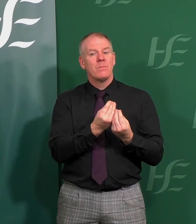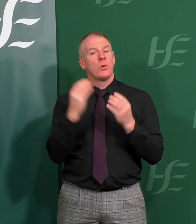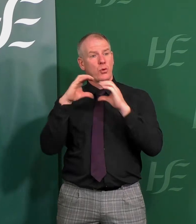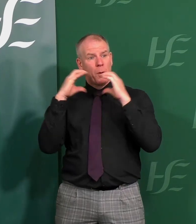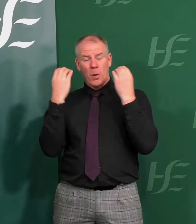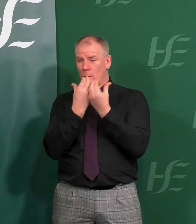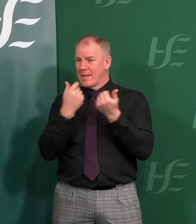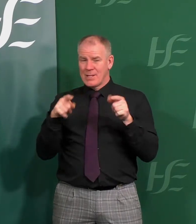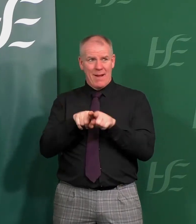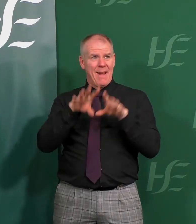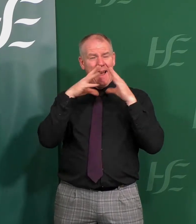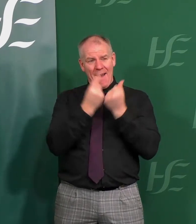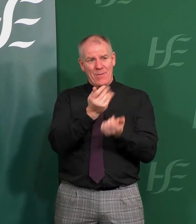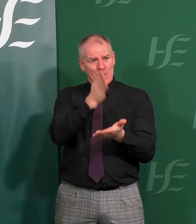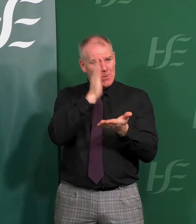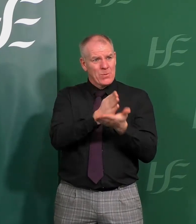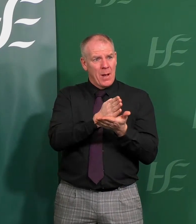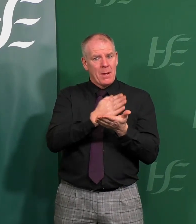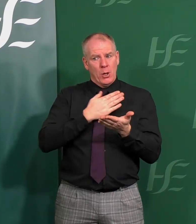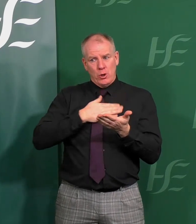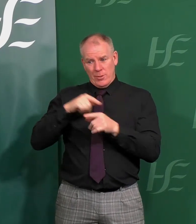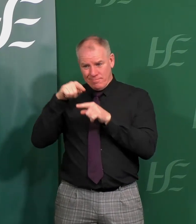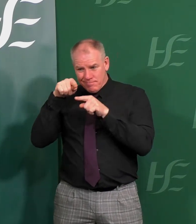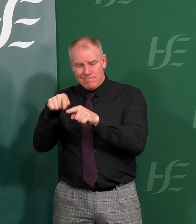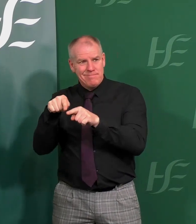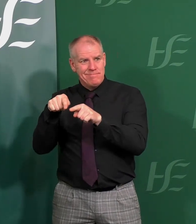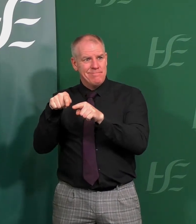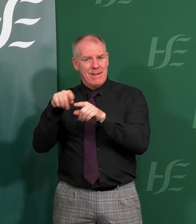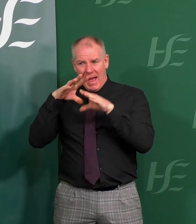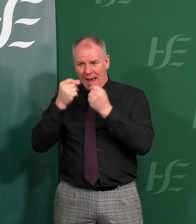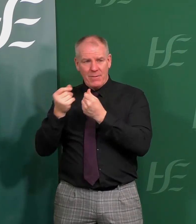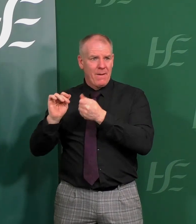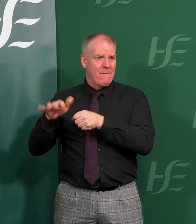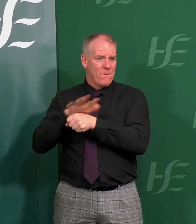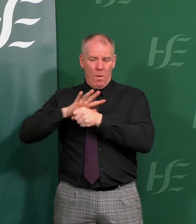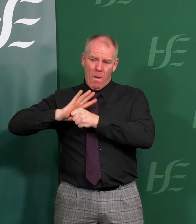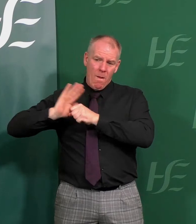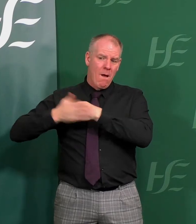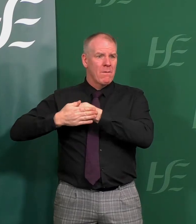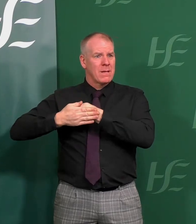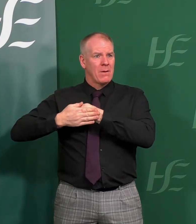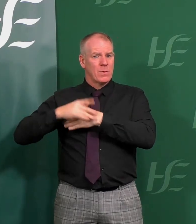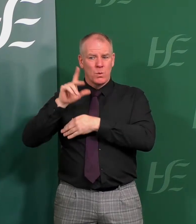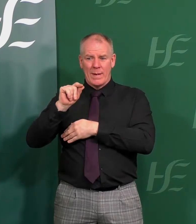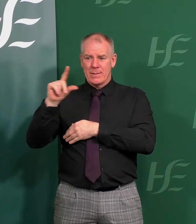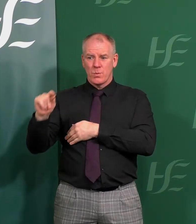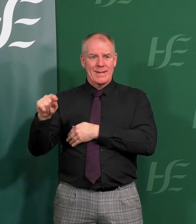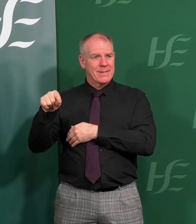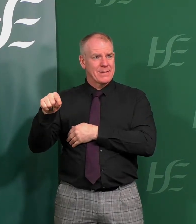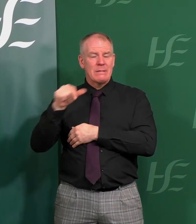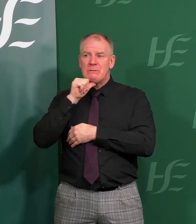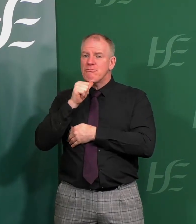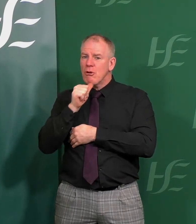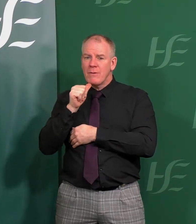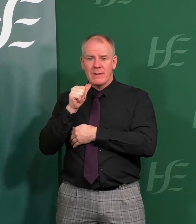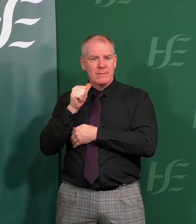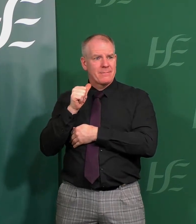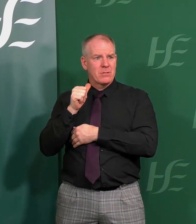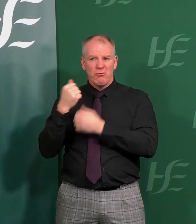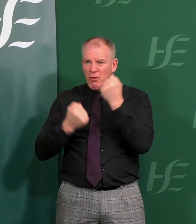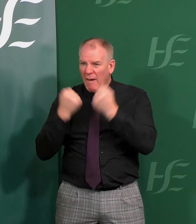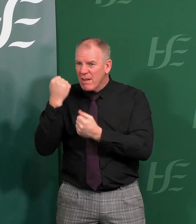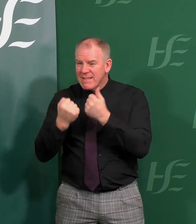community perspective as well. The country was in a complete lockdown. There was practically no traffic on the